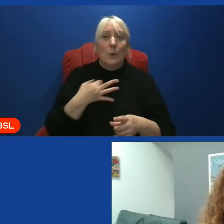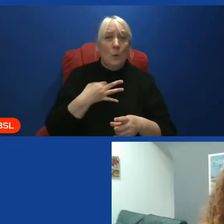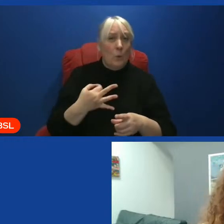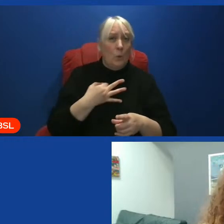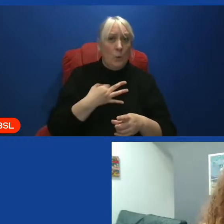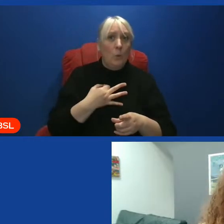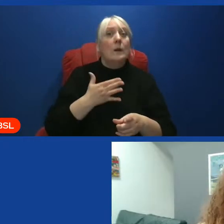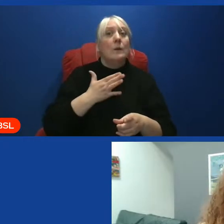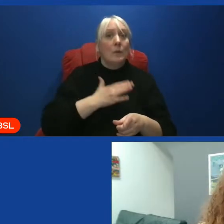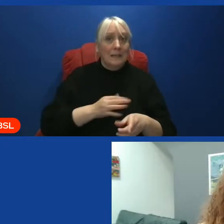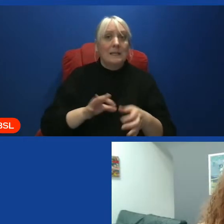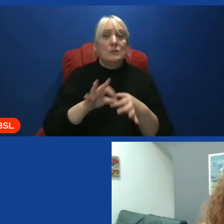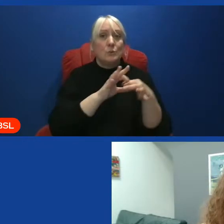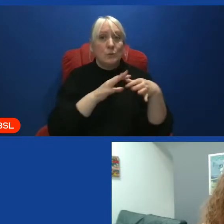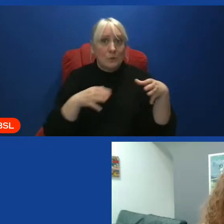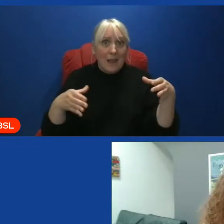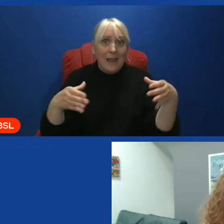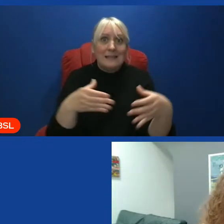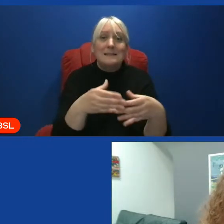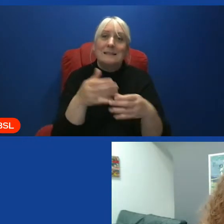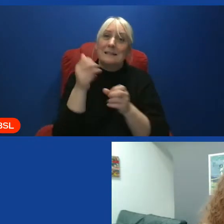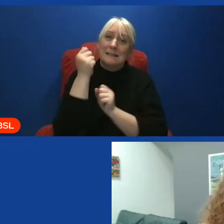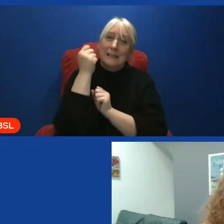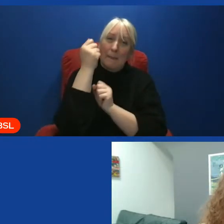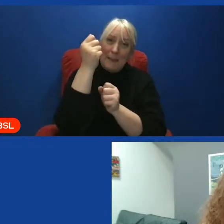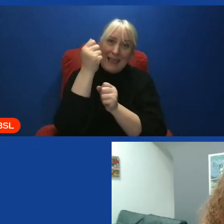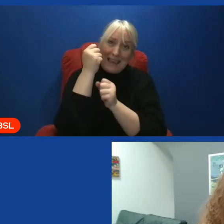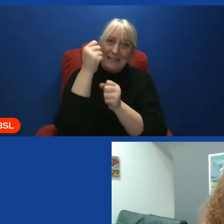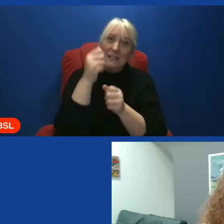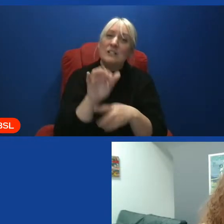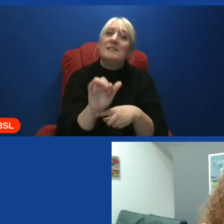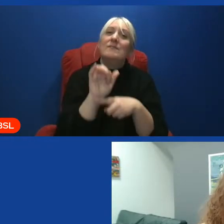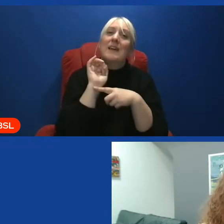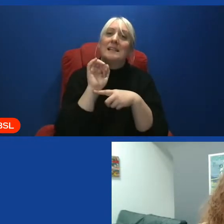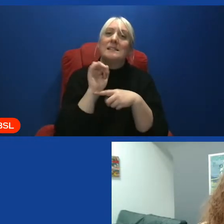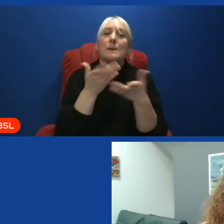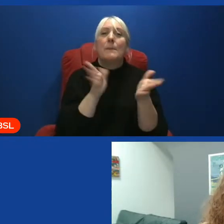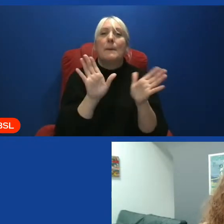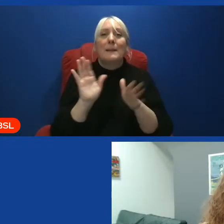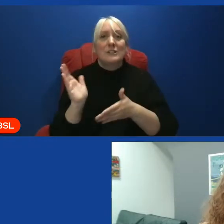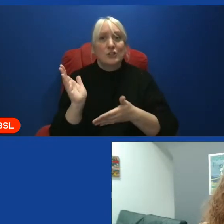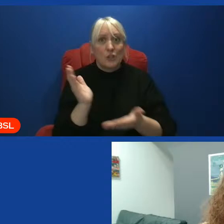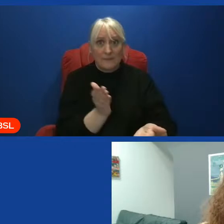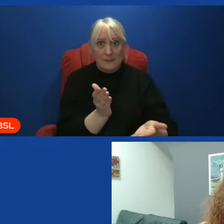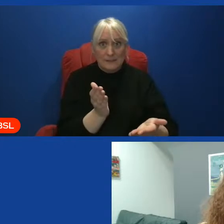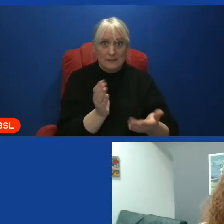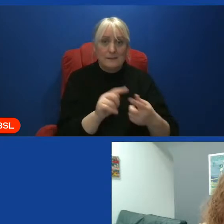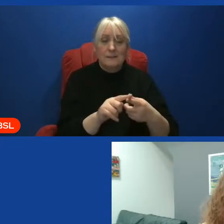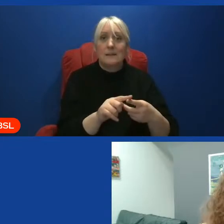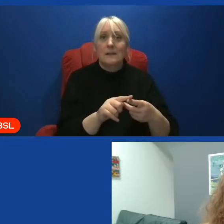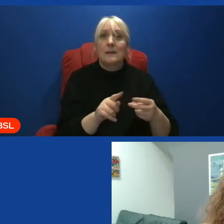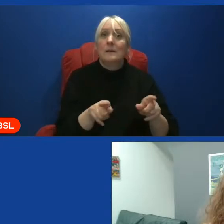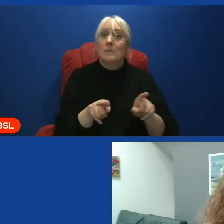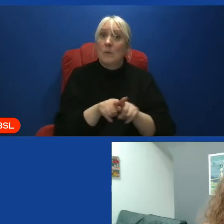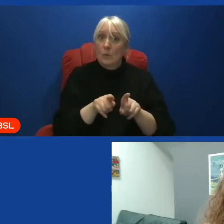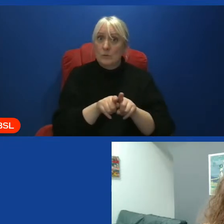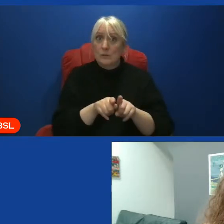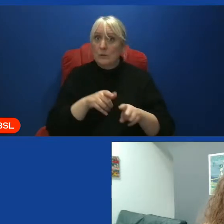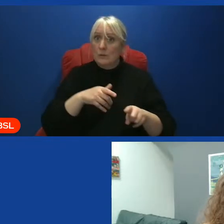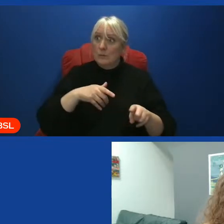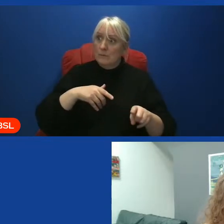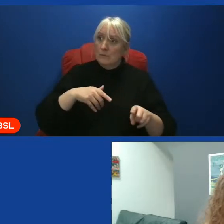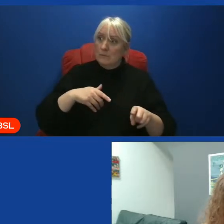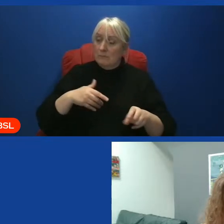unite around a campaign to defend public services, certainly, but also not just our members, but the people who use